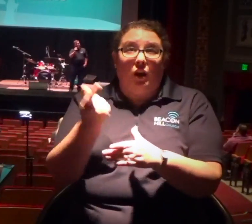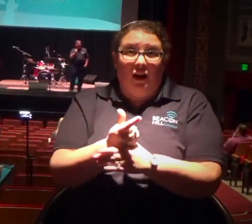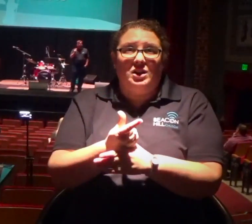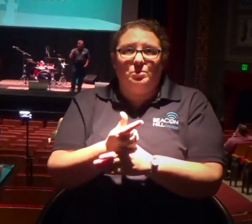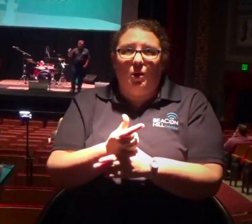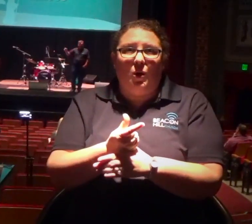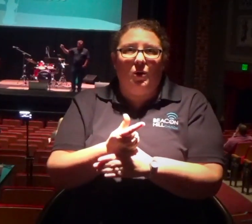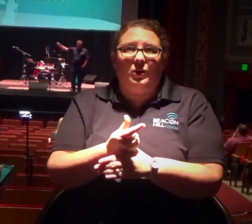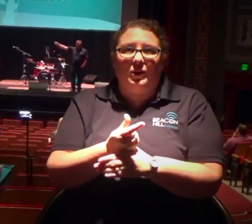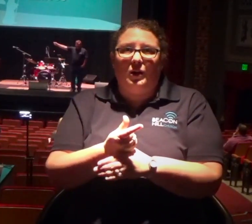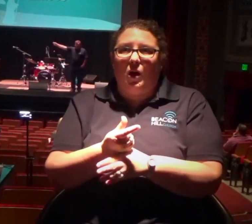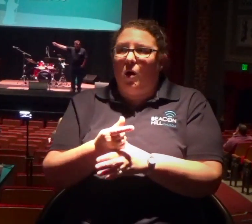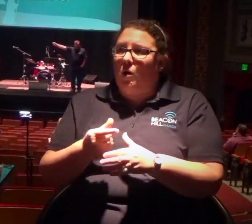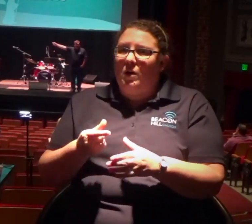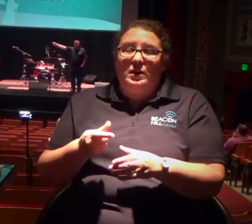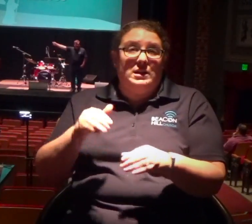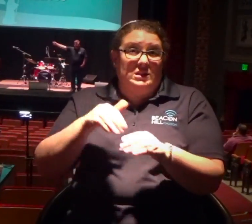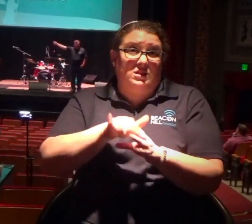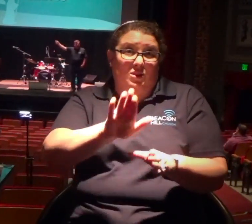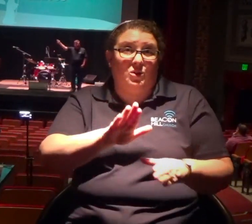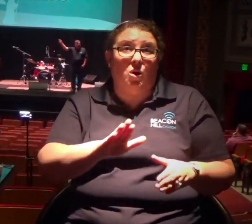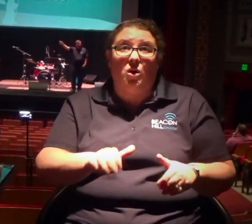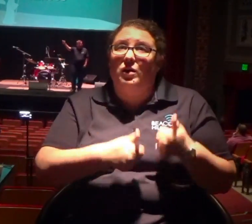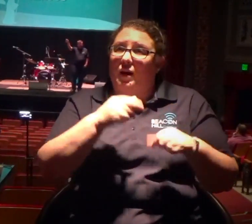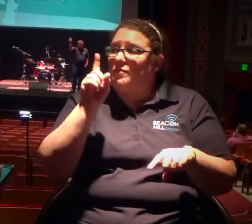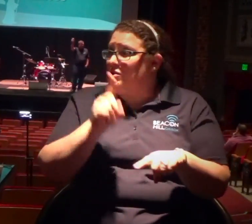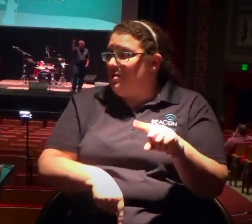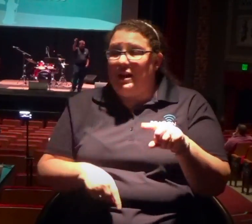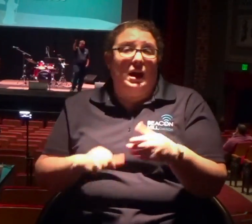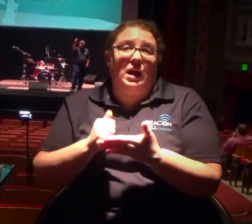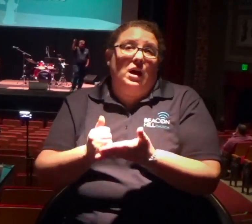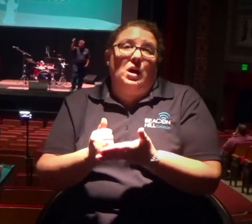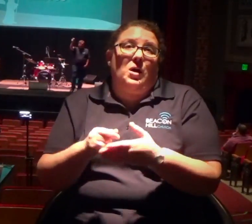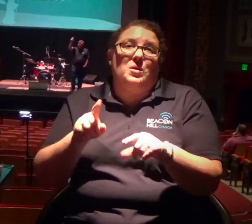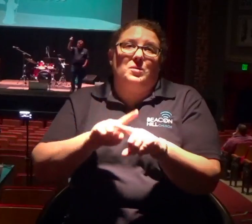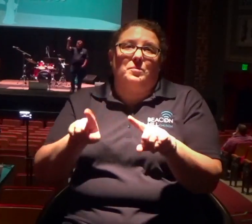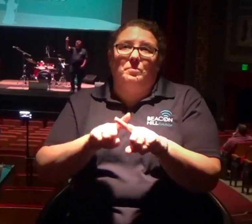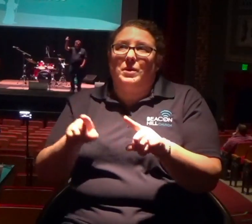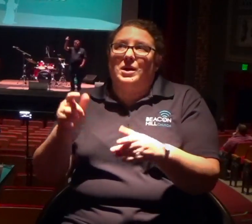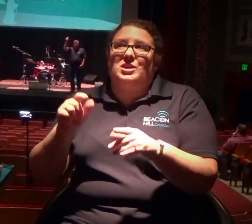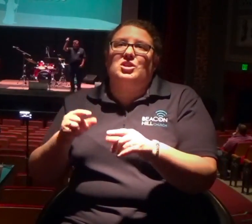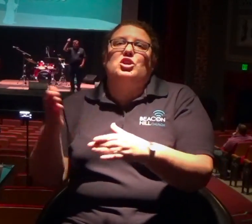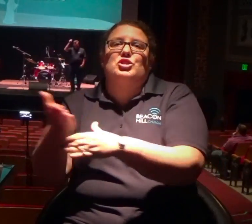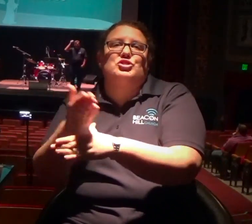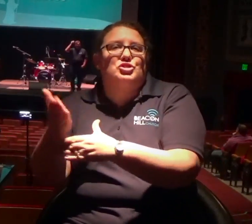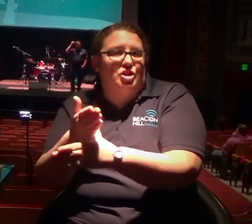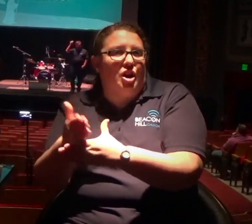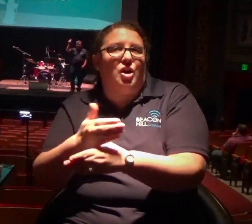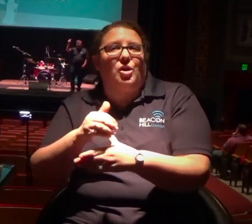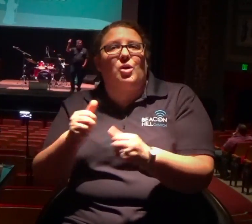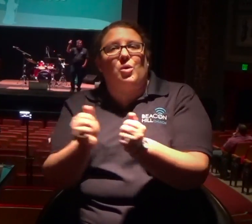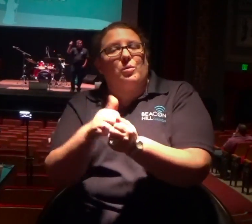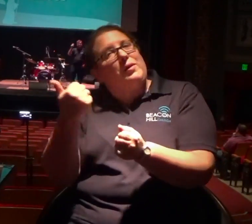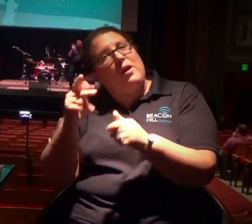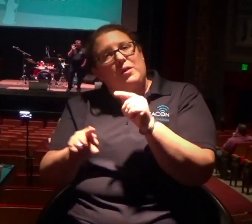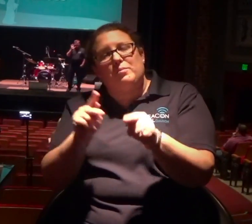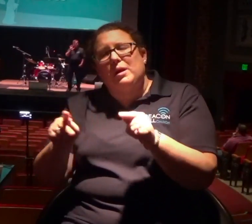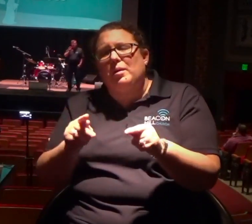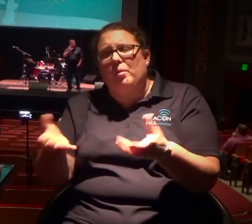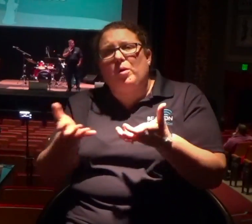tell other people about it. Amen? I mean, we want to tell other people about this King that we proclaim. And so even